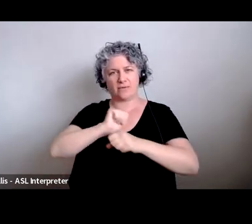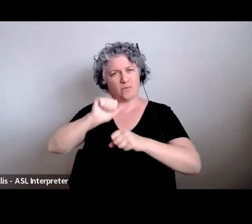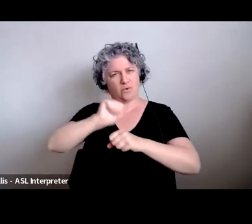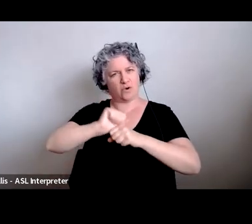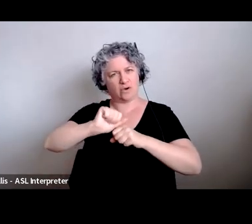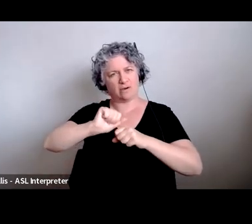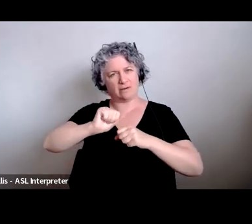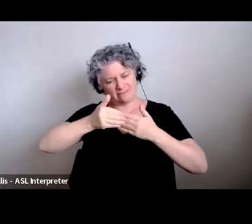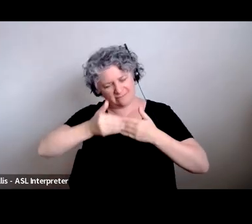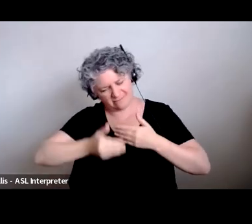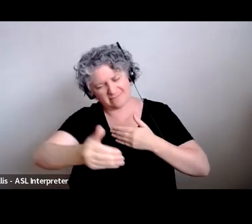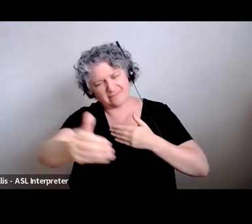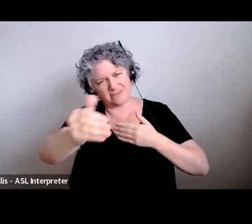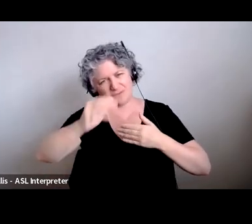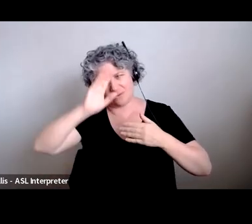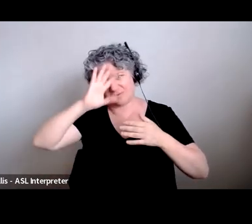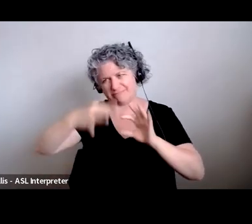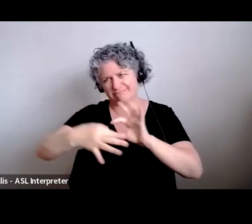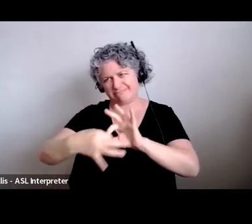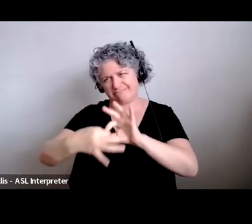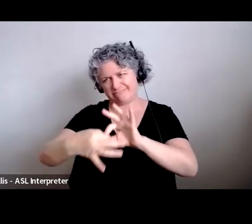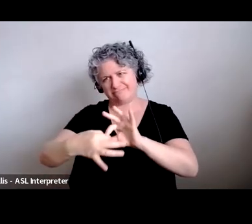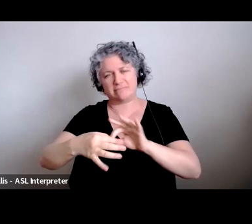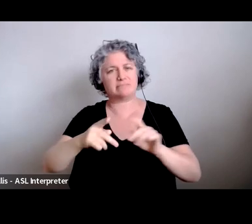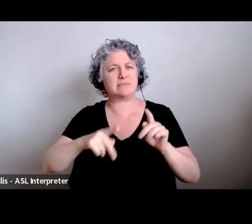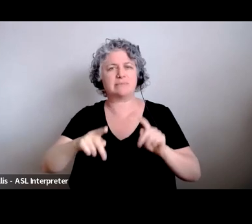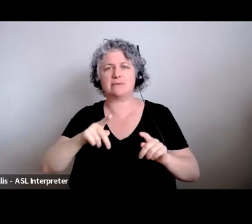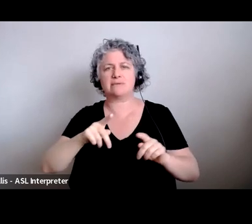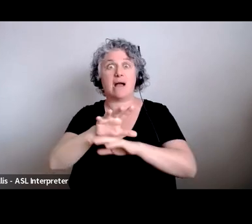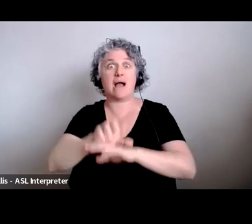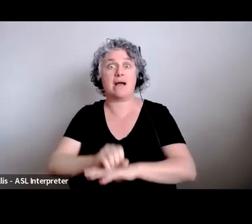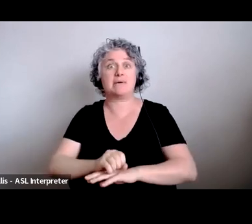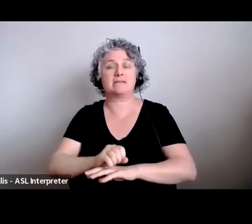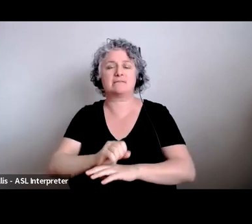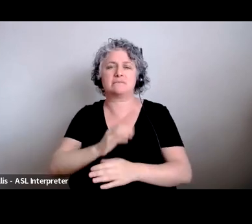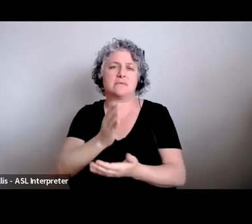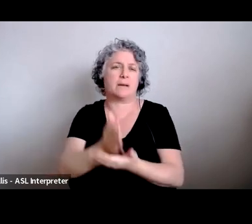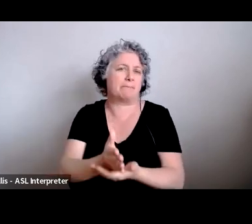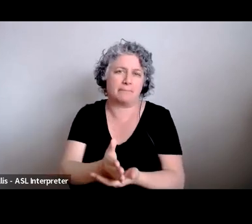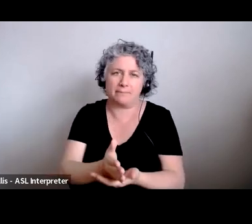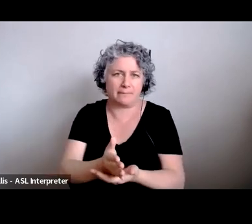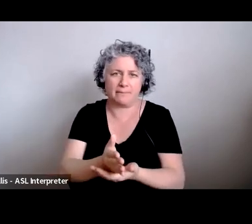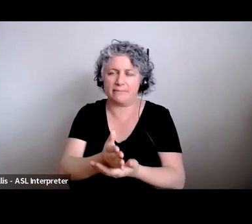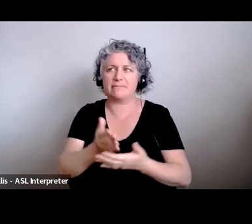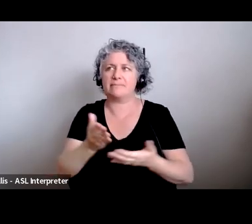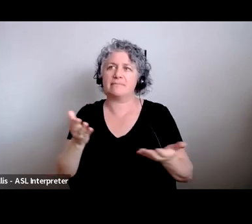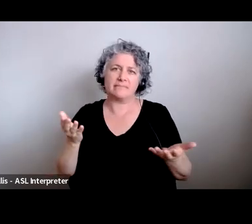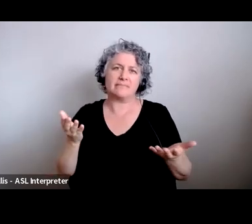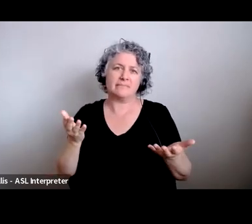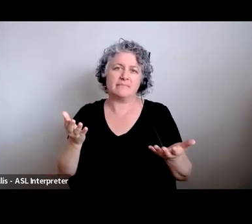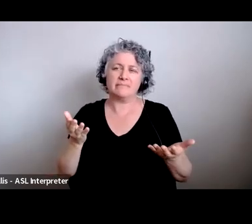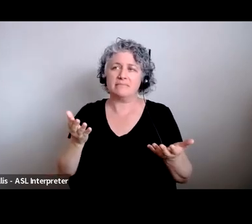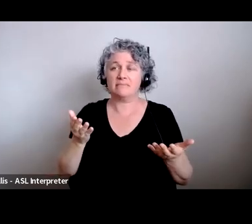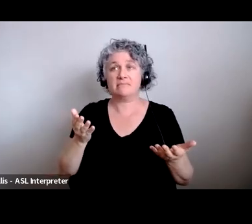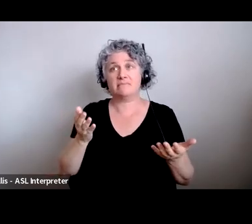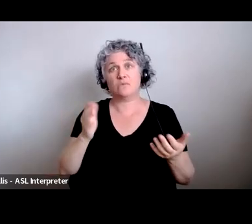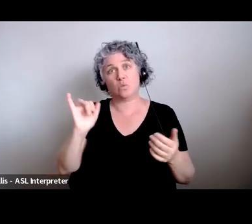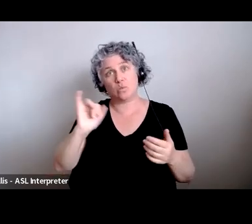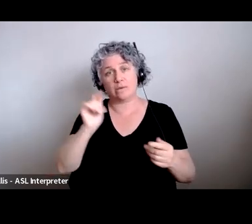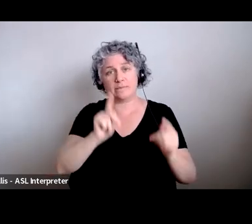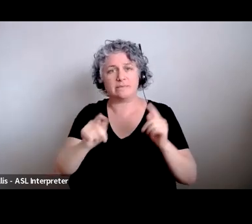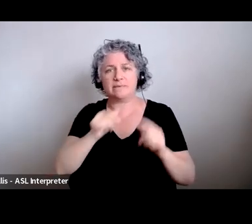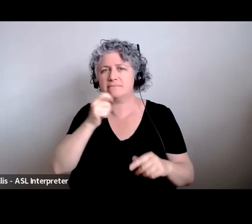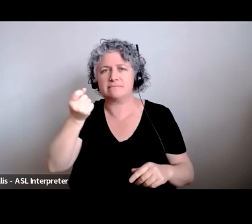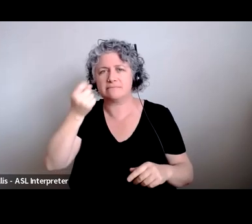rebuild because people are out of this habit and they don't actually understand, I don't think, that the price of a